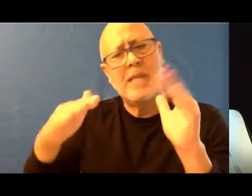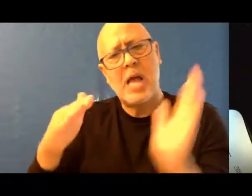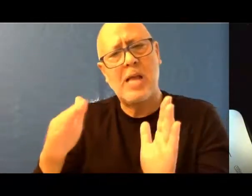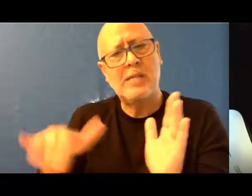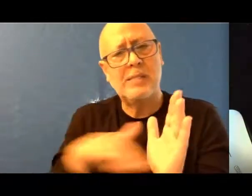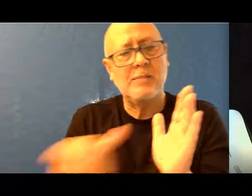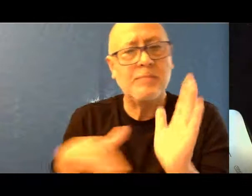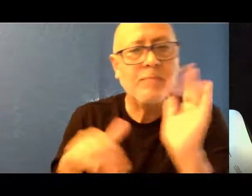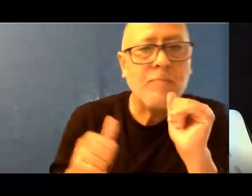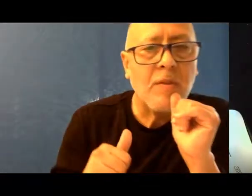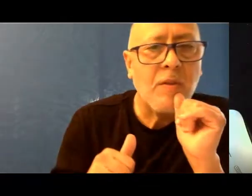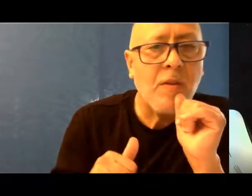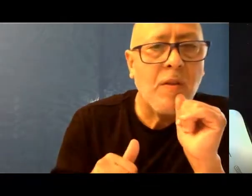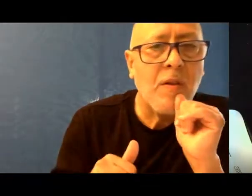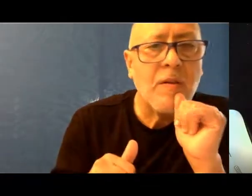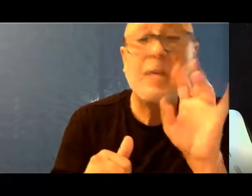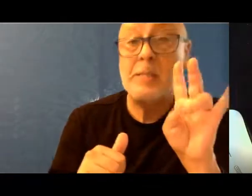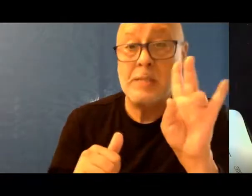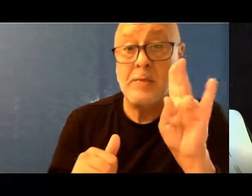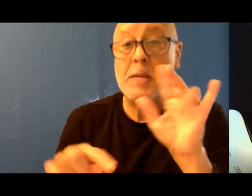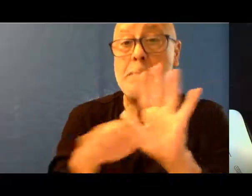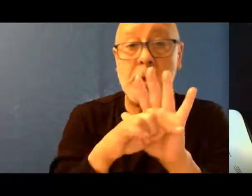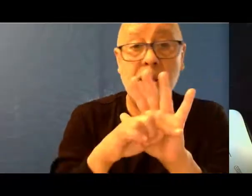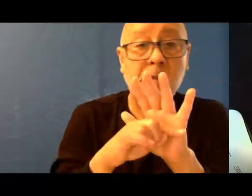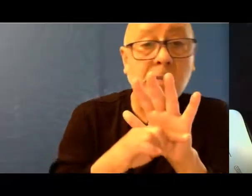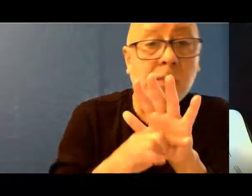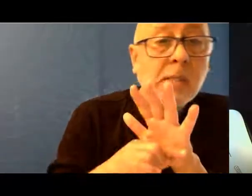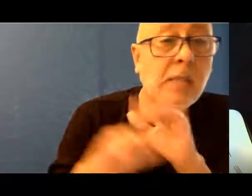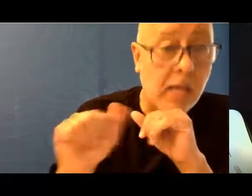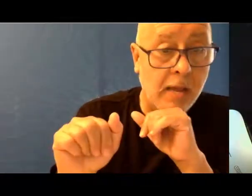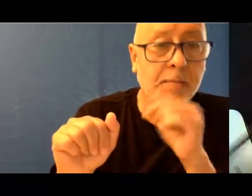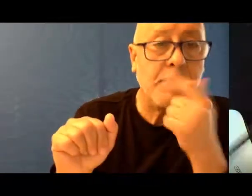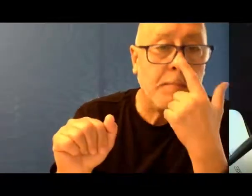So I have a 17 minus a.